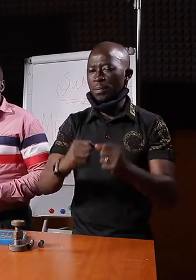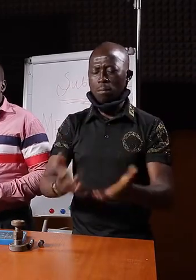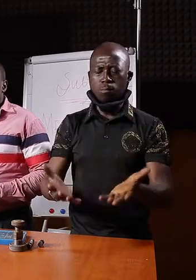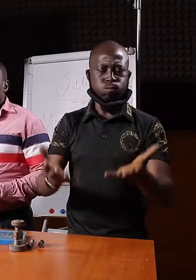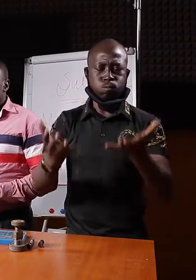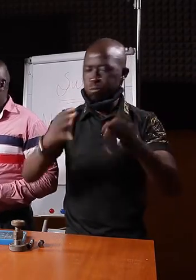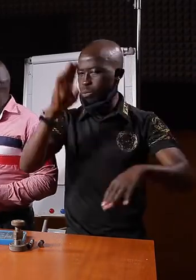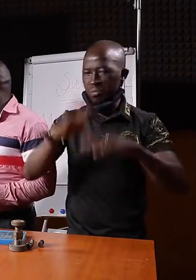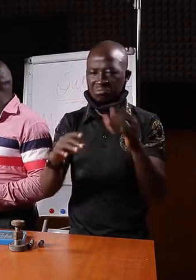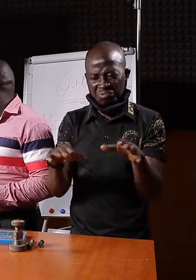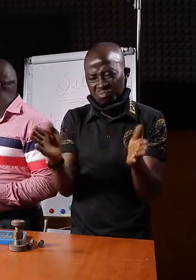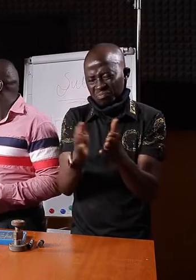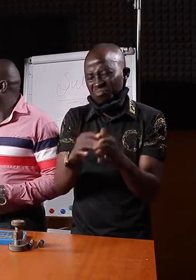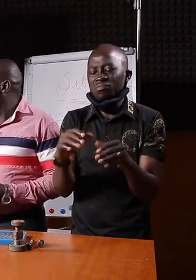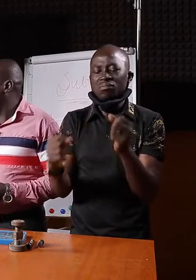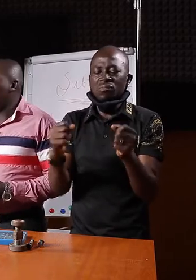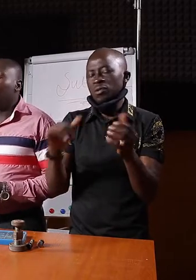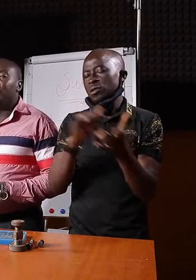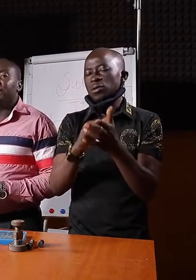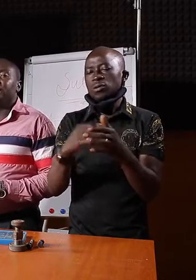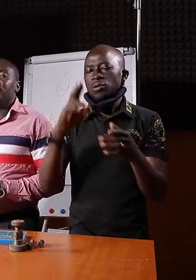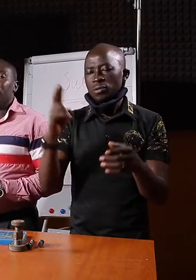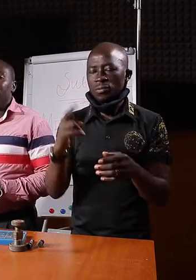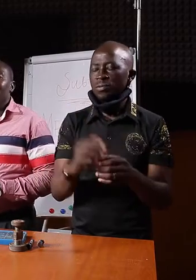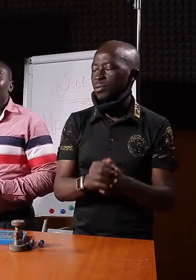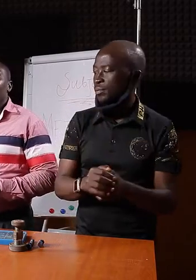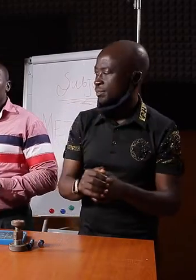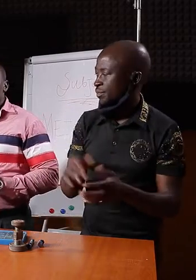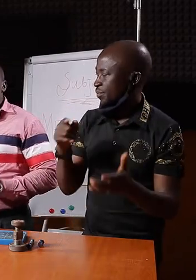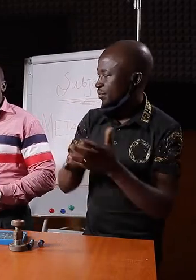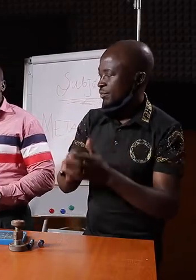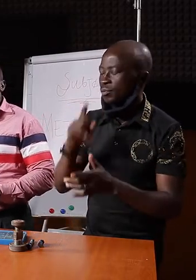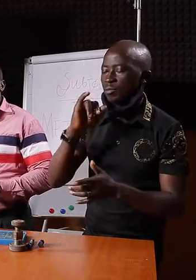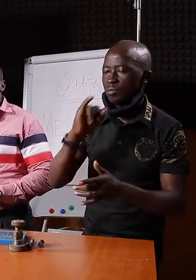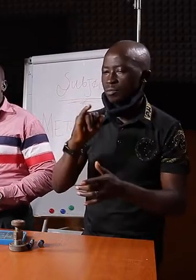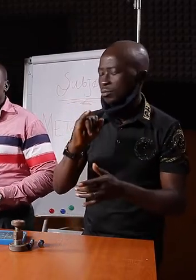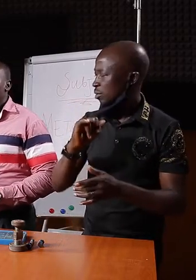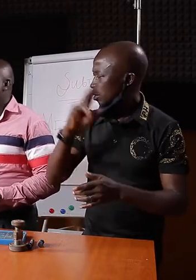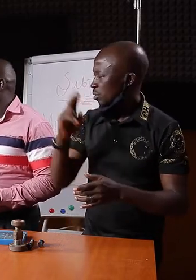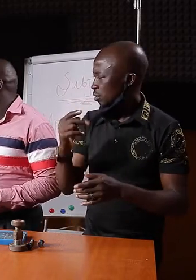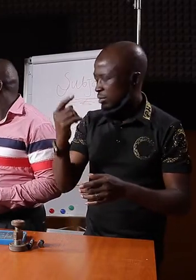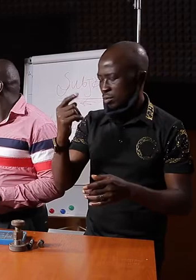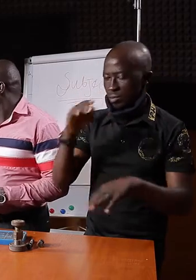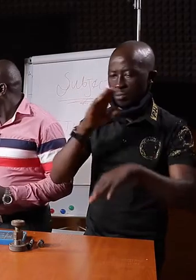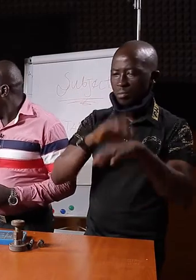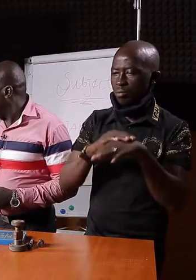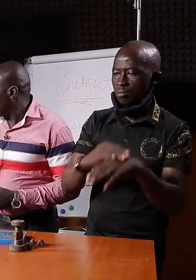have. So this buttress tread is mainly used